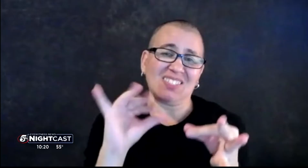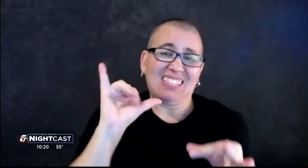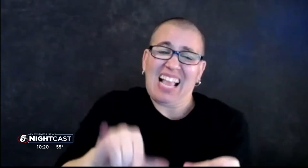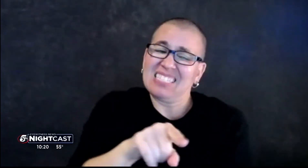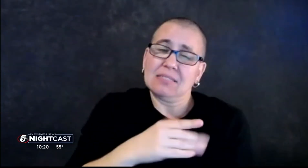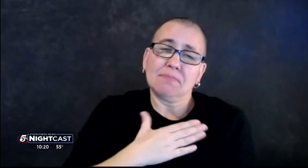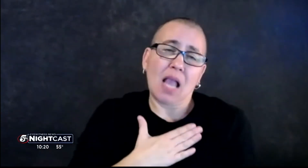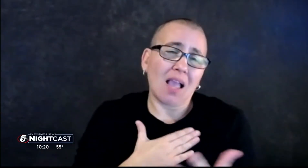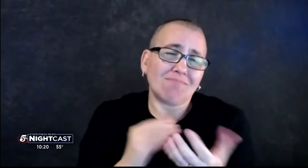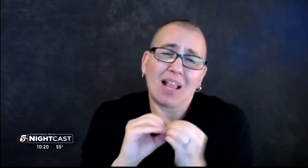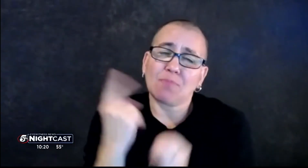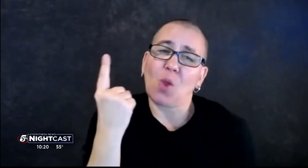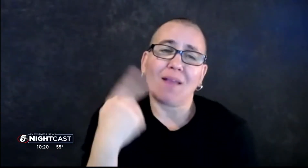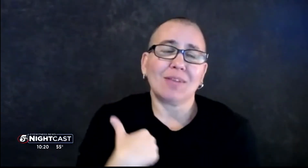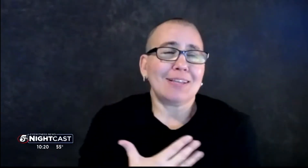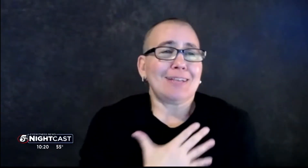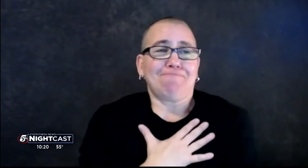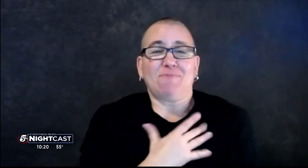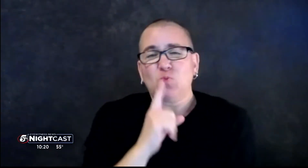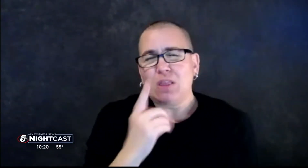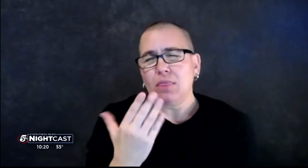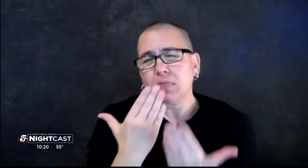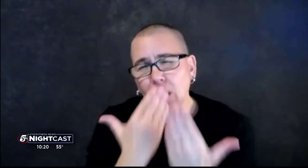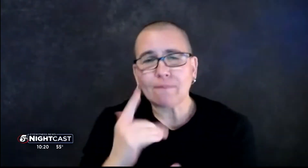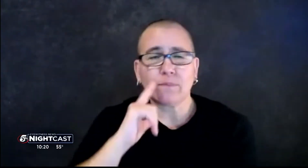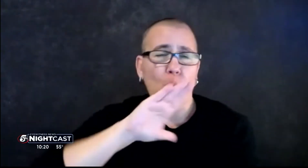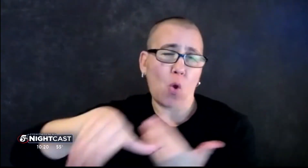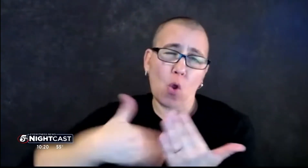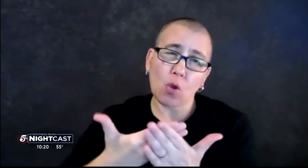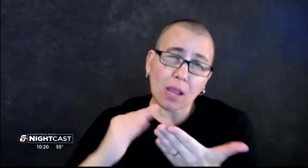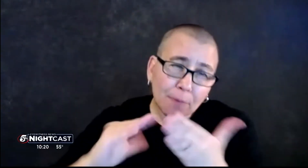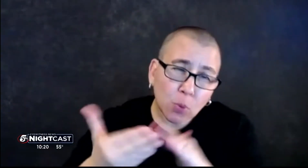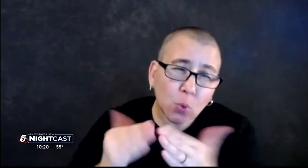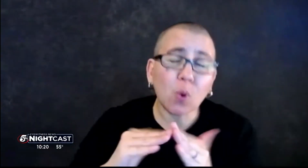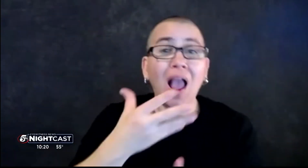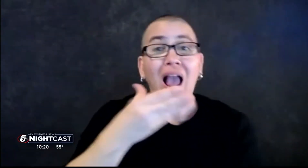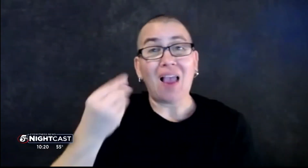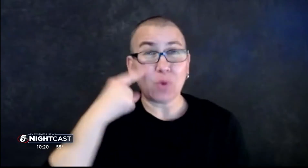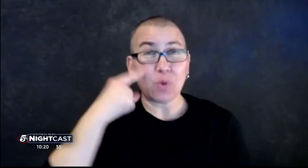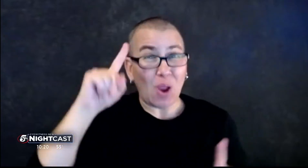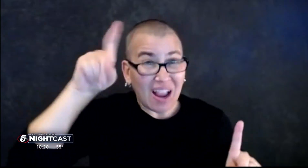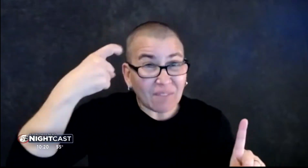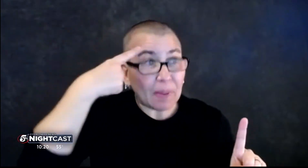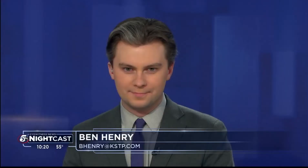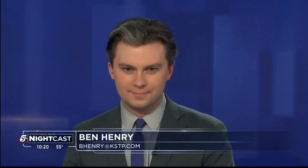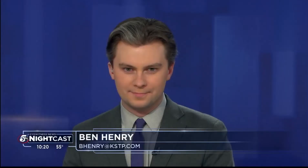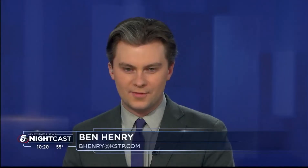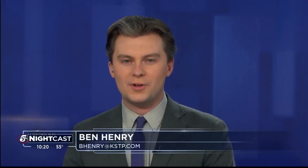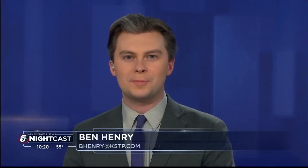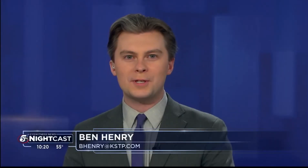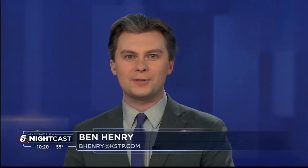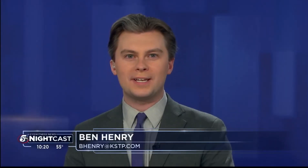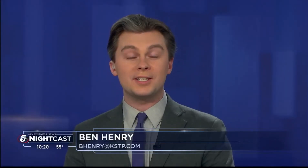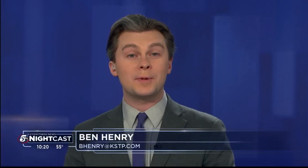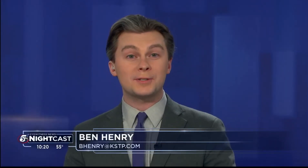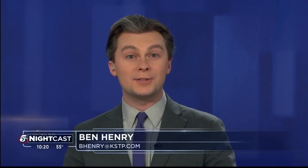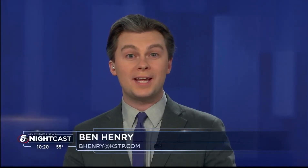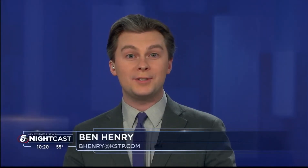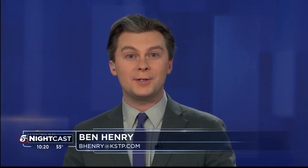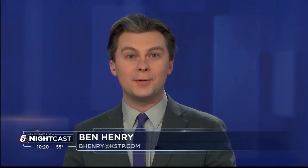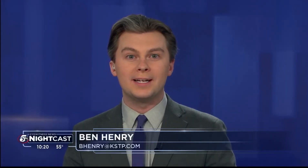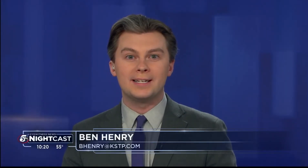to see this successful recognition of our language and our access. Very special lady,